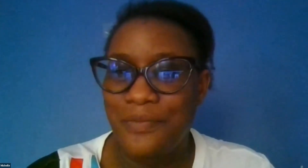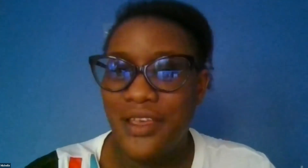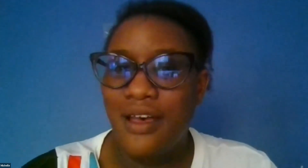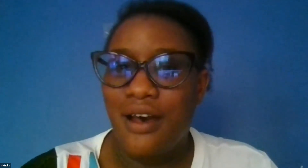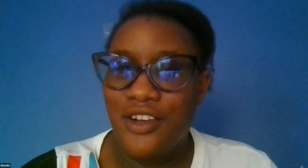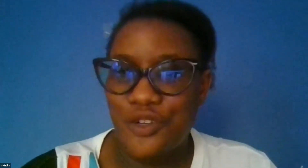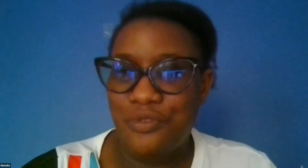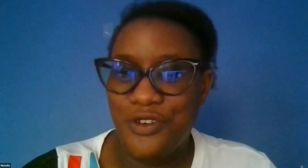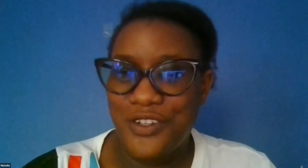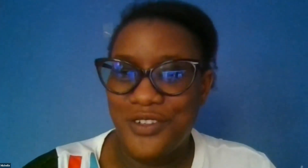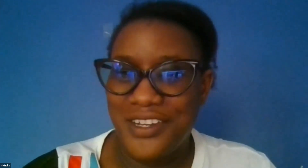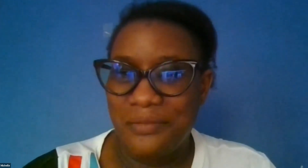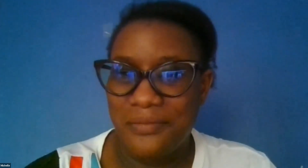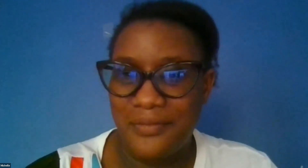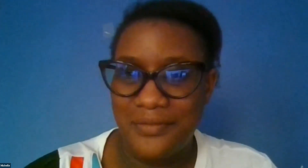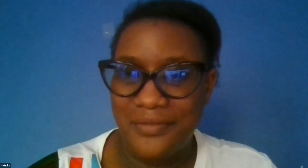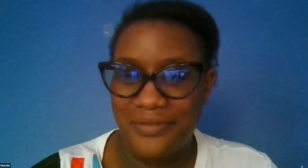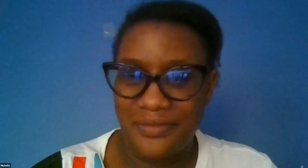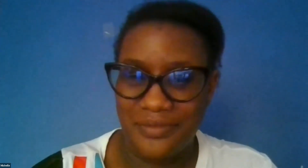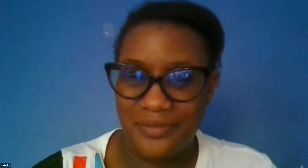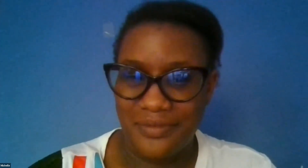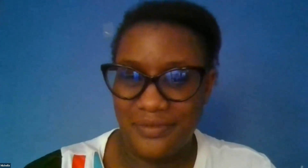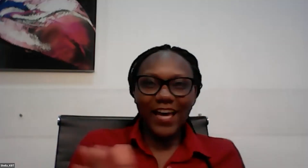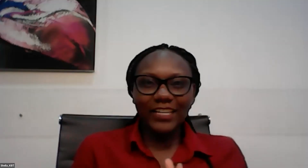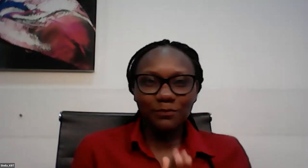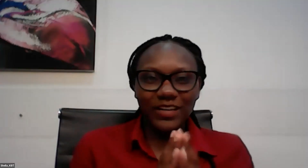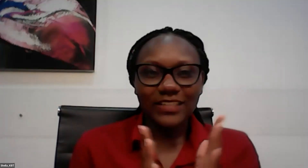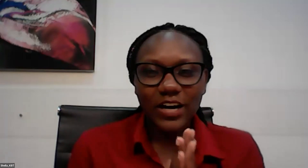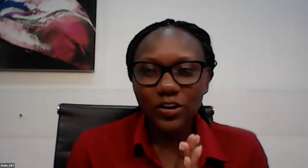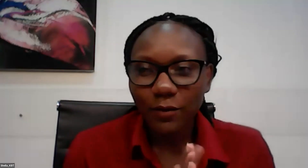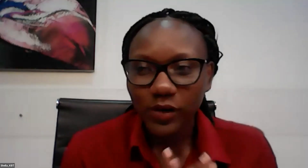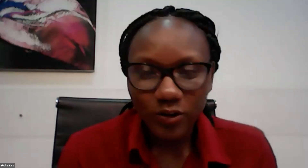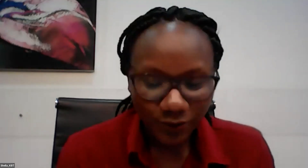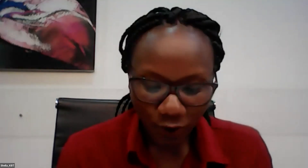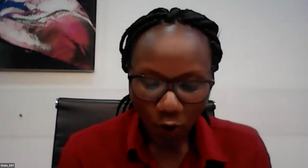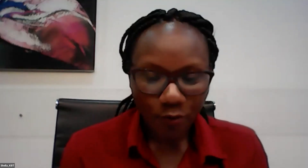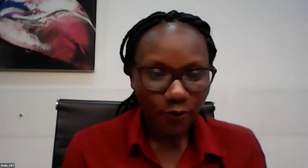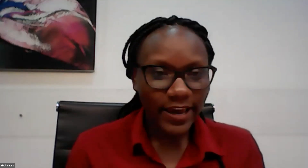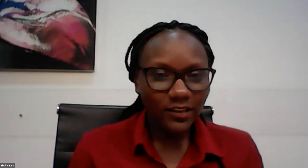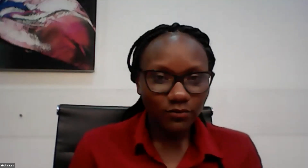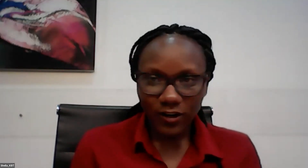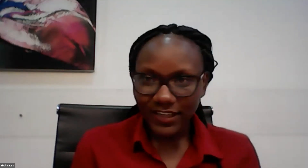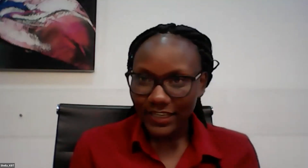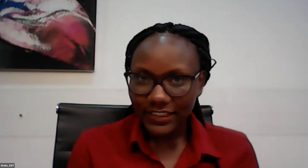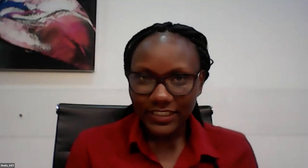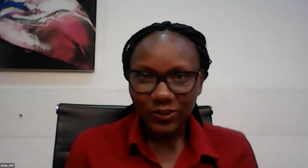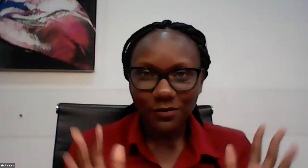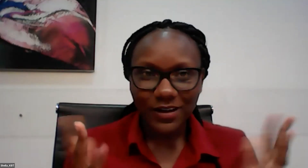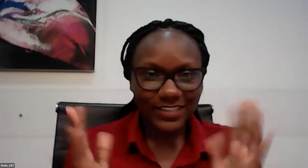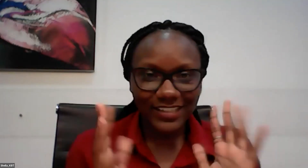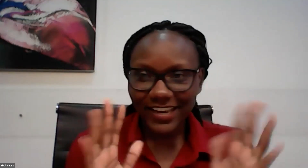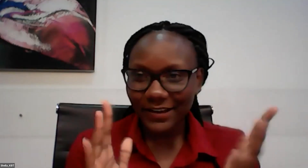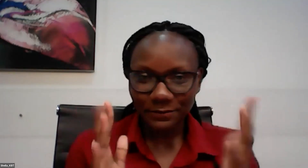promising entrepreneur today. All right, please, a round of applause for Braille Board. That is